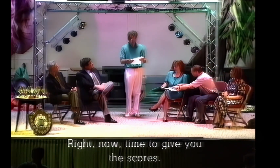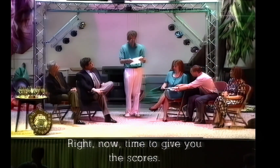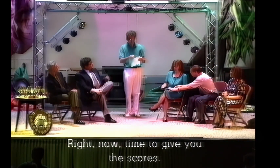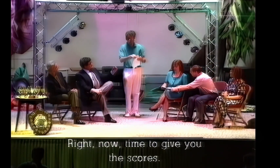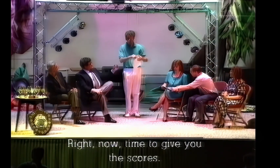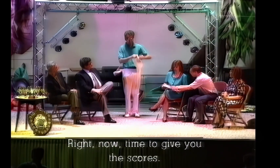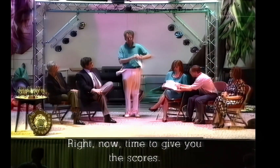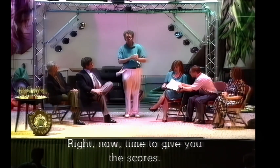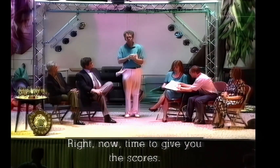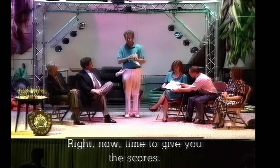Right, now it's time to give you the scores.